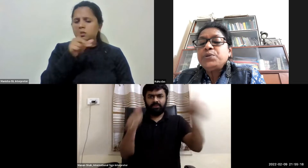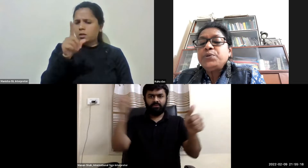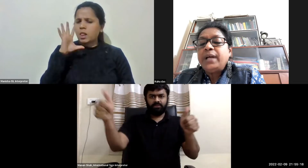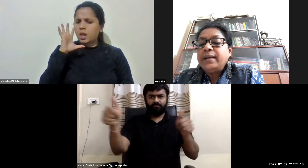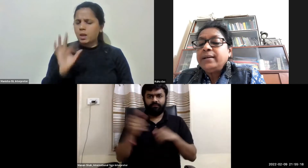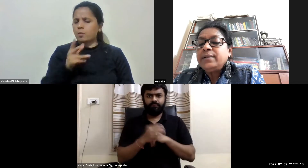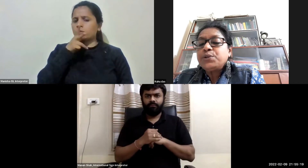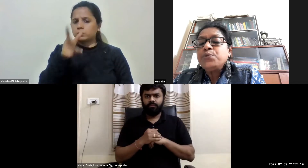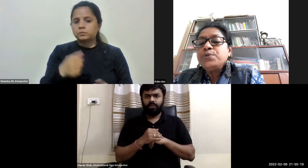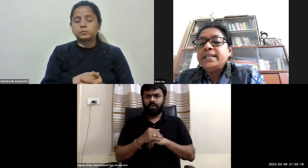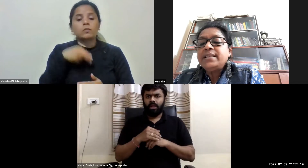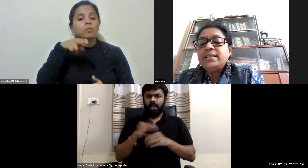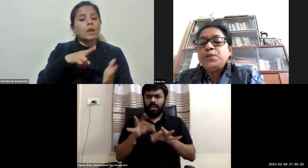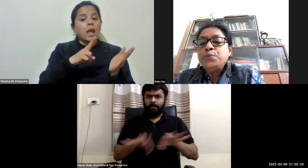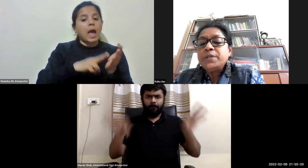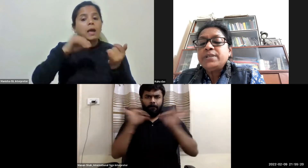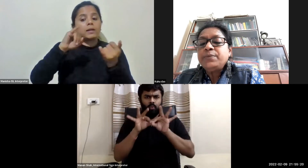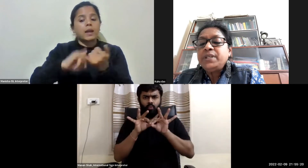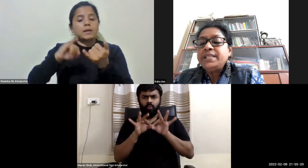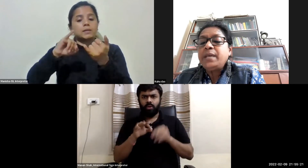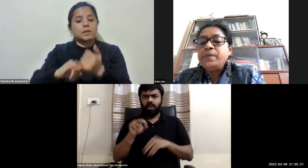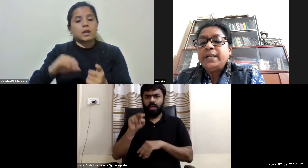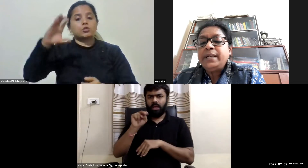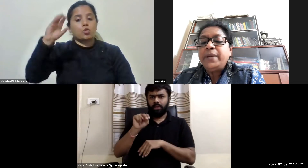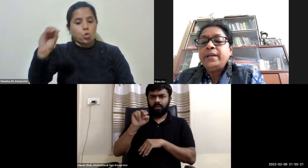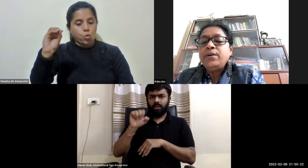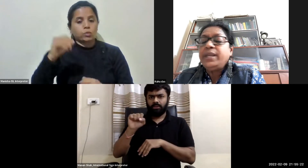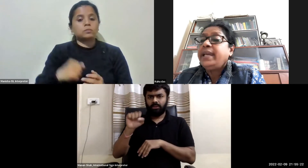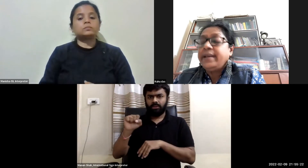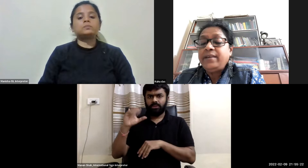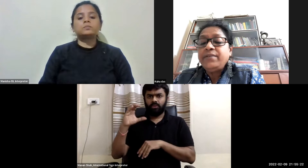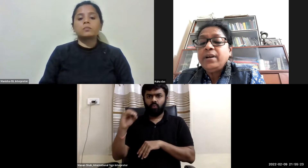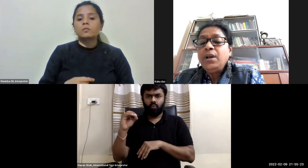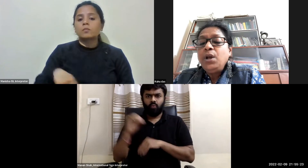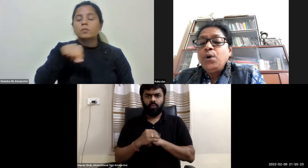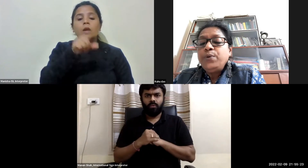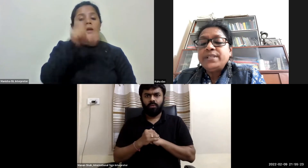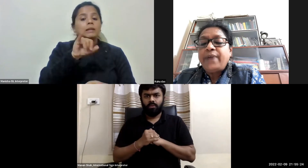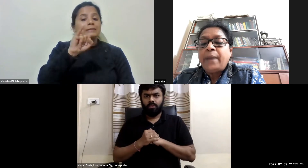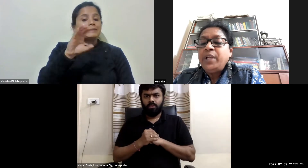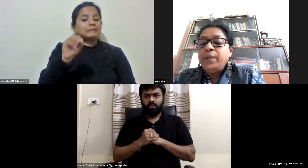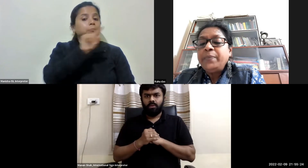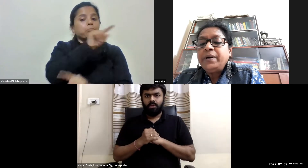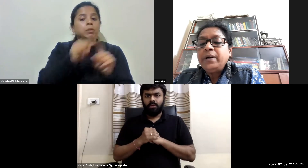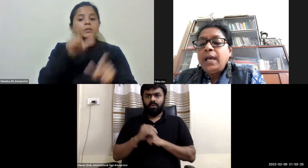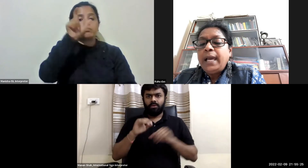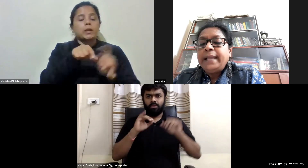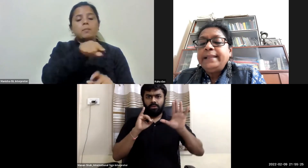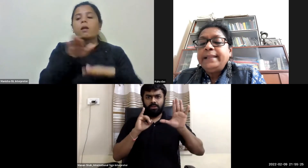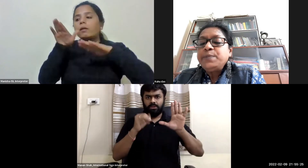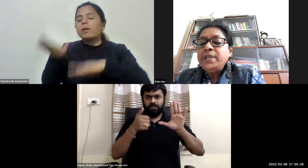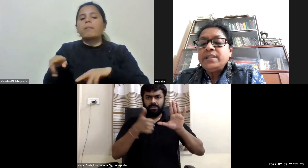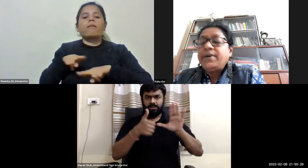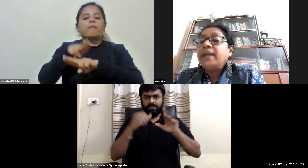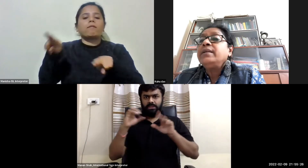that NSSO data shows that 62% of the disabled are dependent on a caregiver who is a family member.